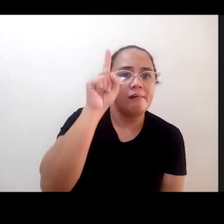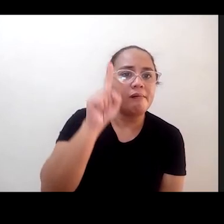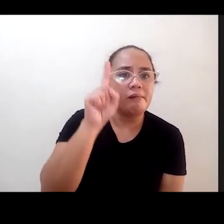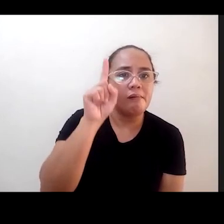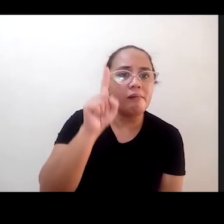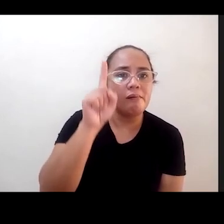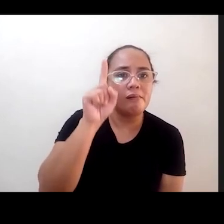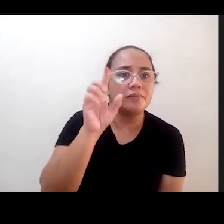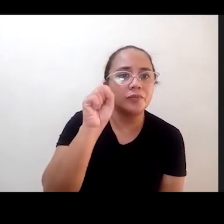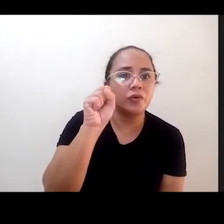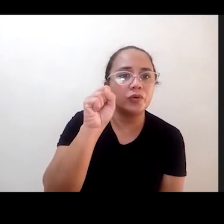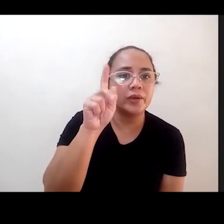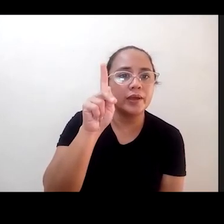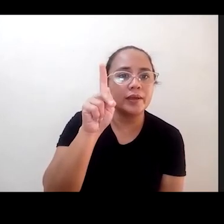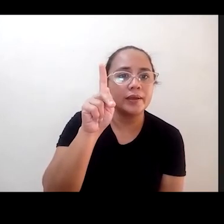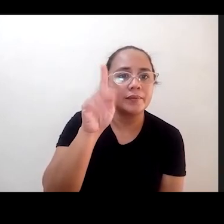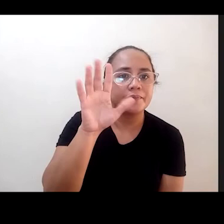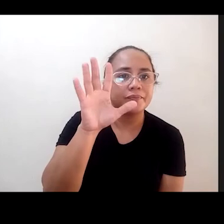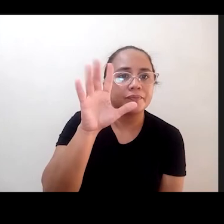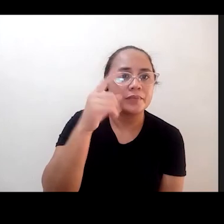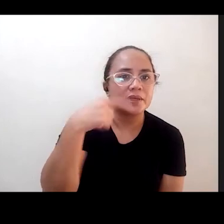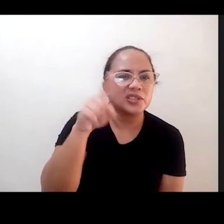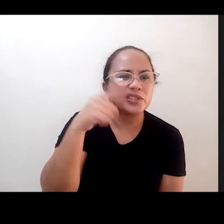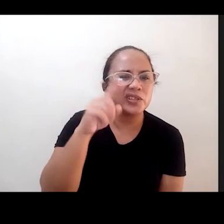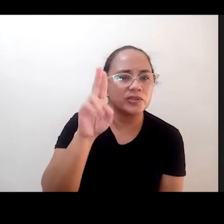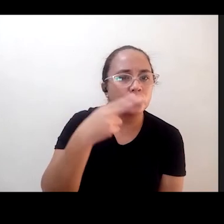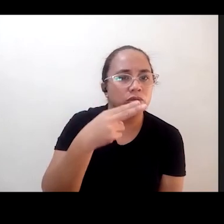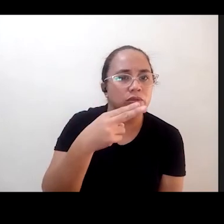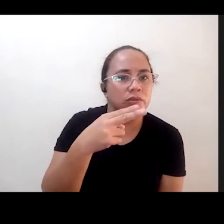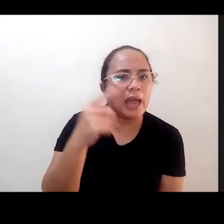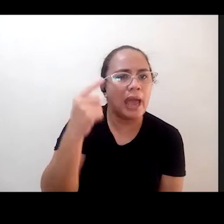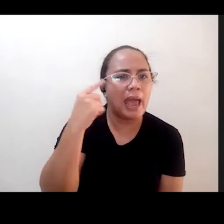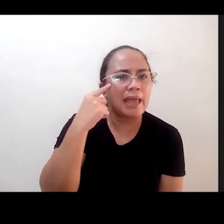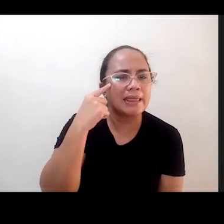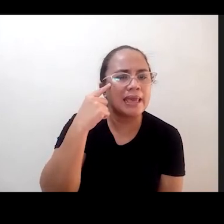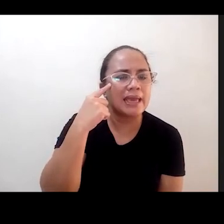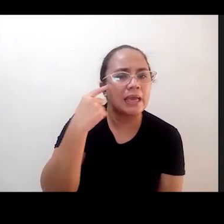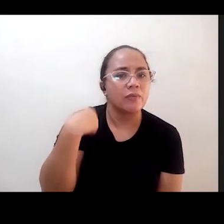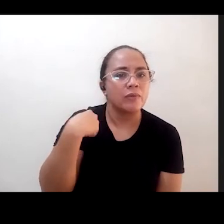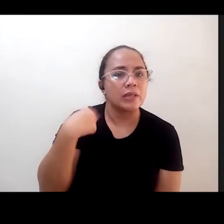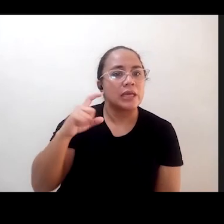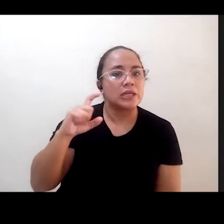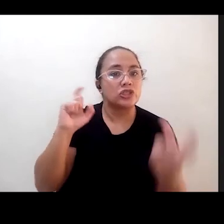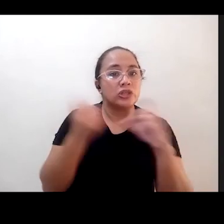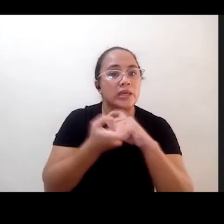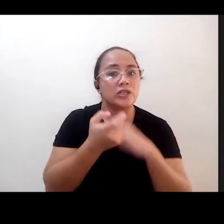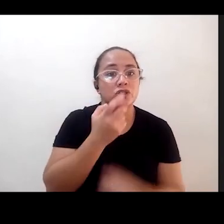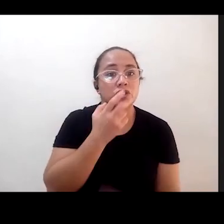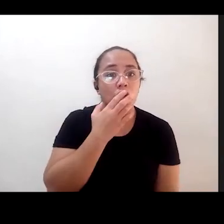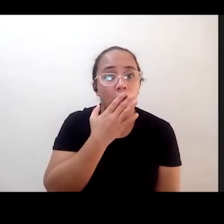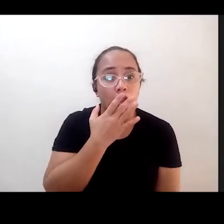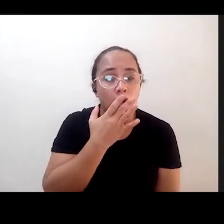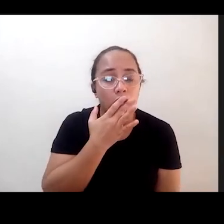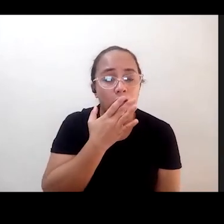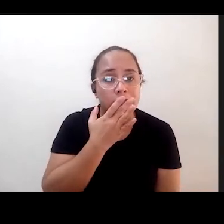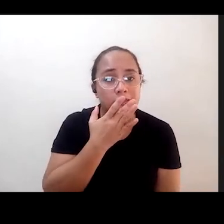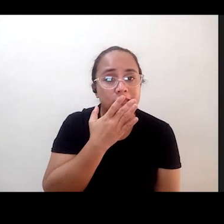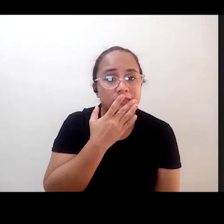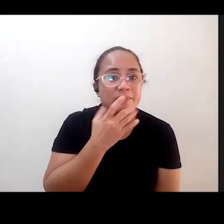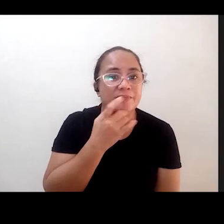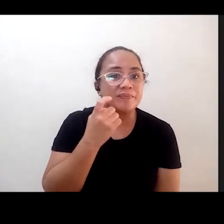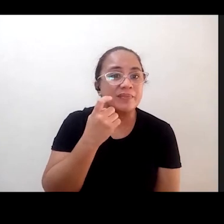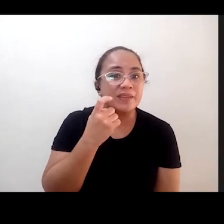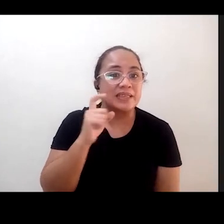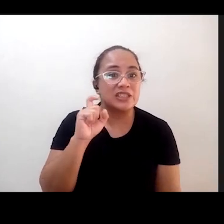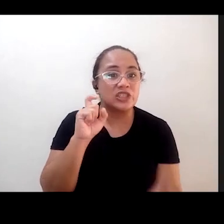Okay, let me just check real quick. I think that when I change the colors, when I change the